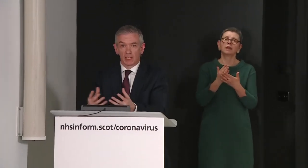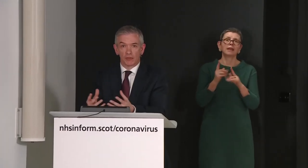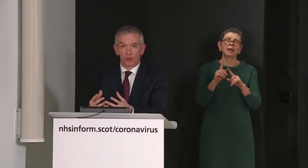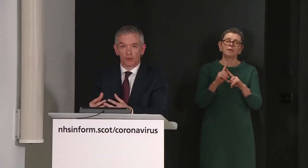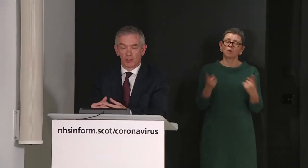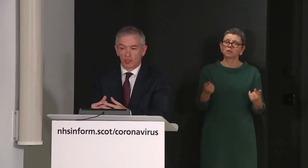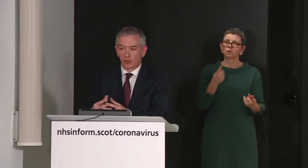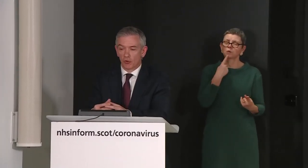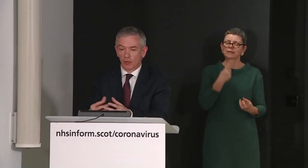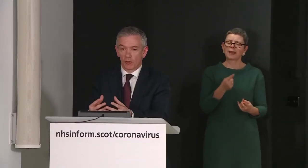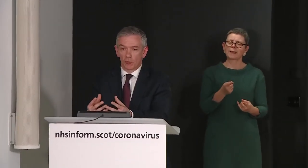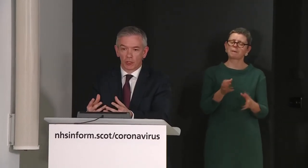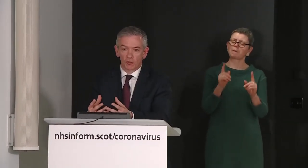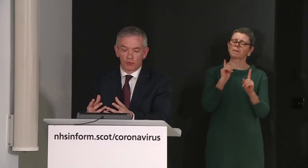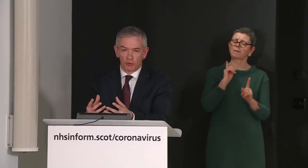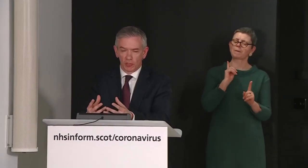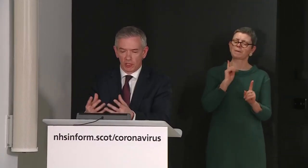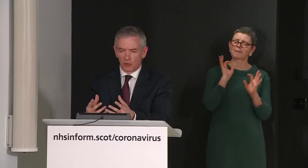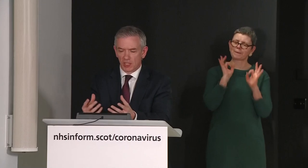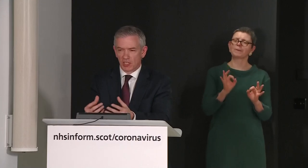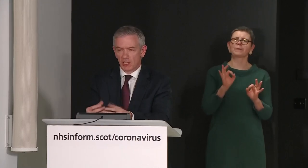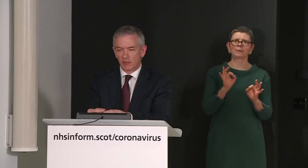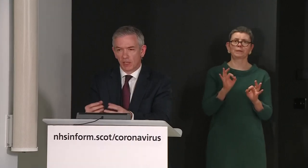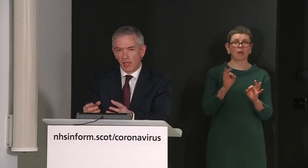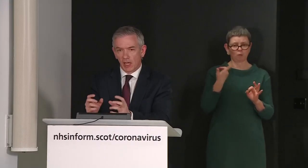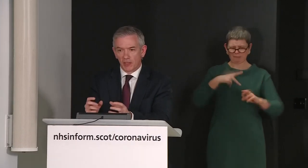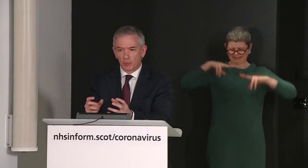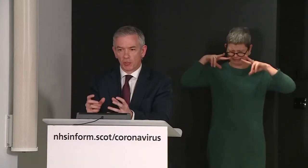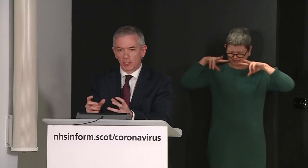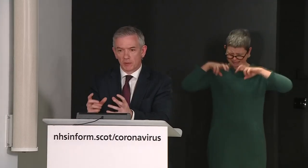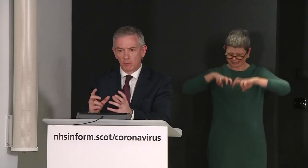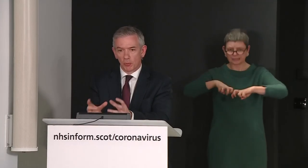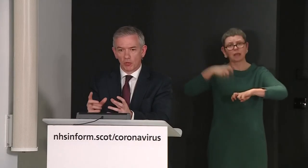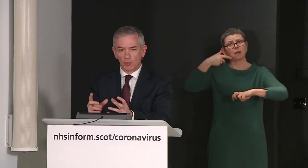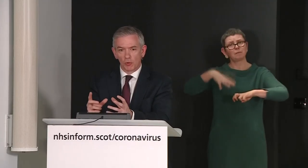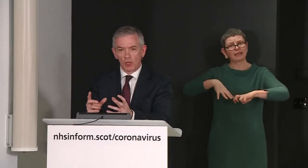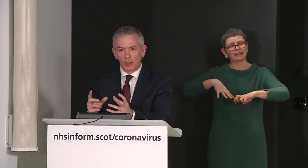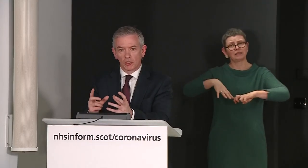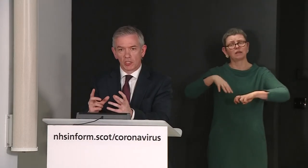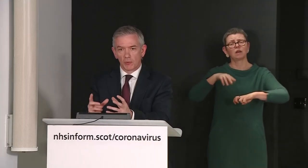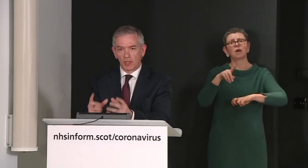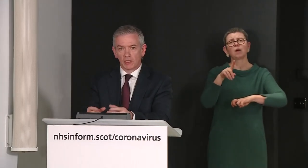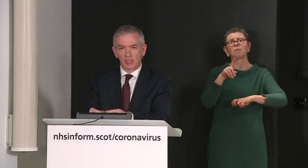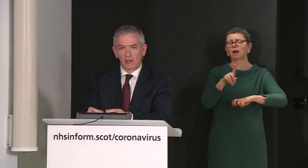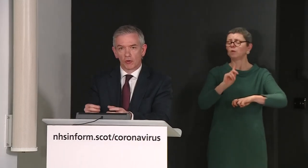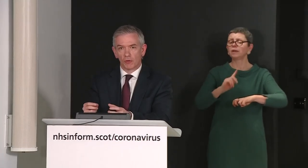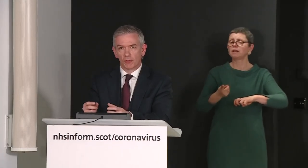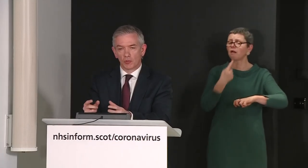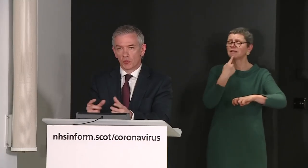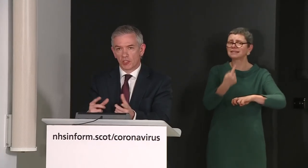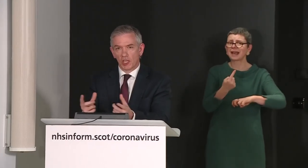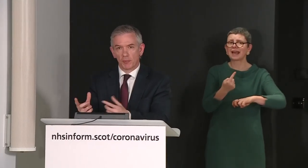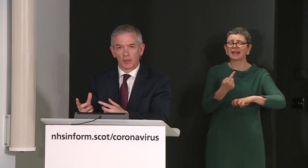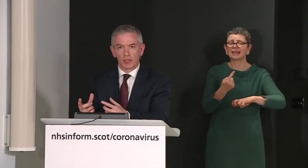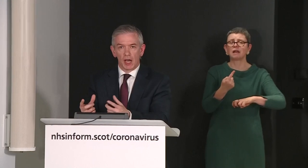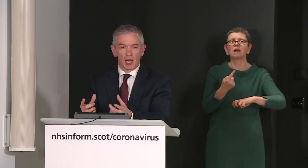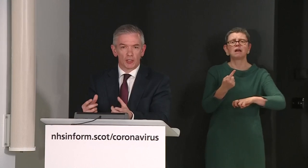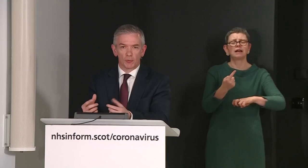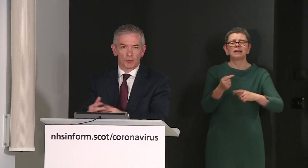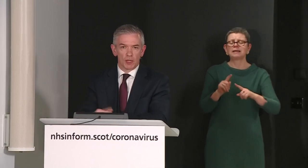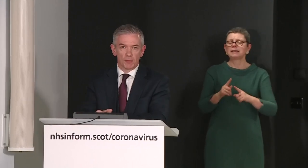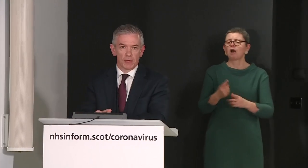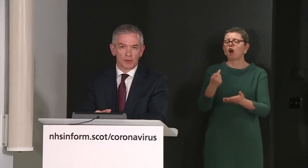any degree of confidence at all. The modelling groups have looked at this quite extensively. At this point in time, it's impossible to state with any degree of confidence what